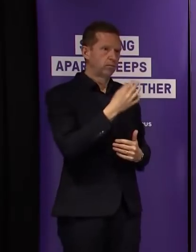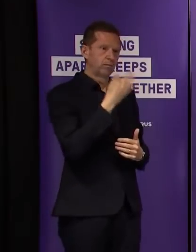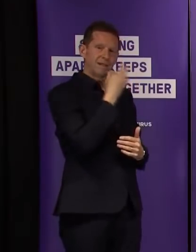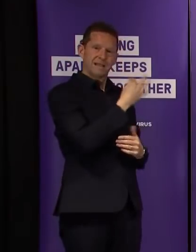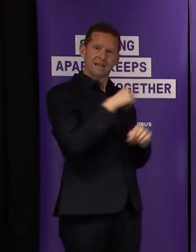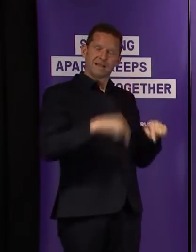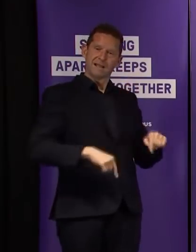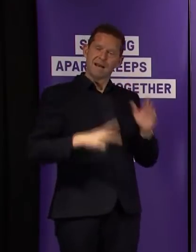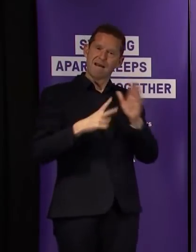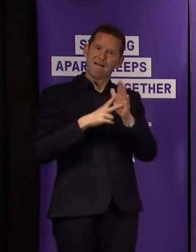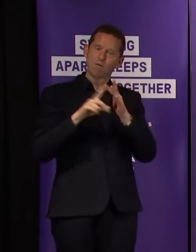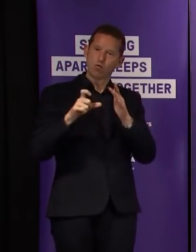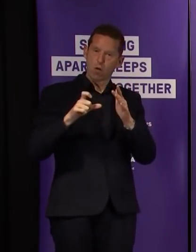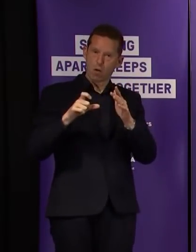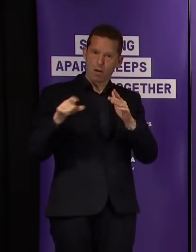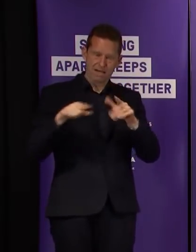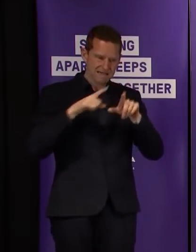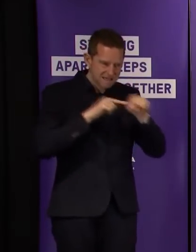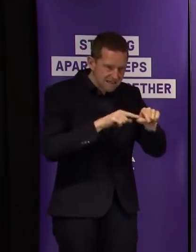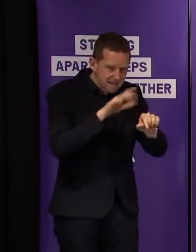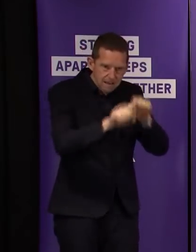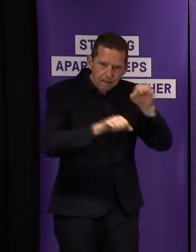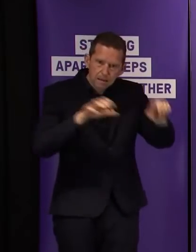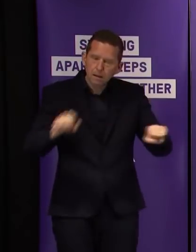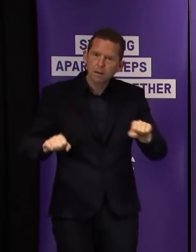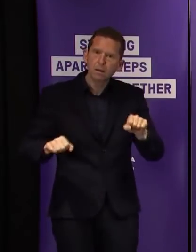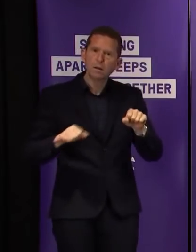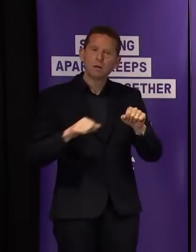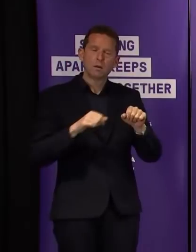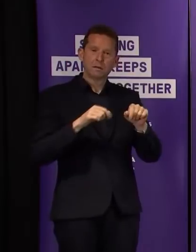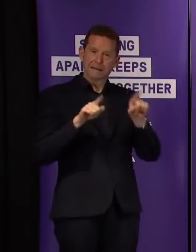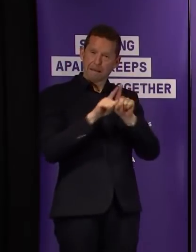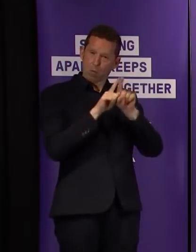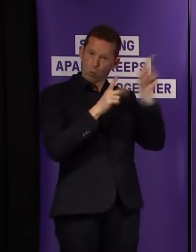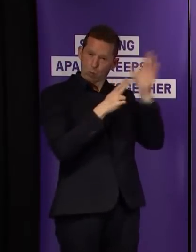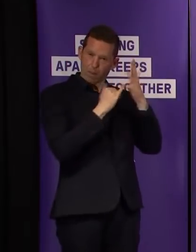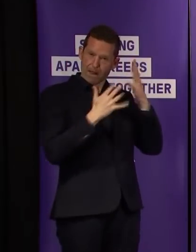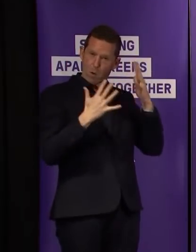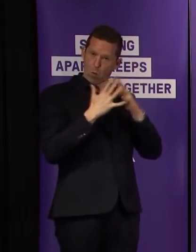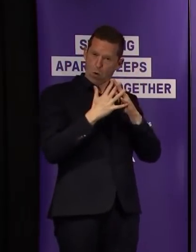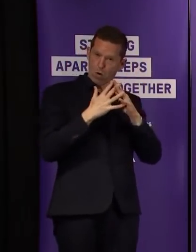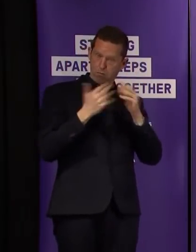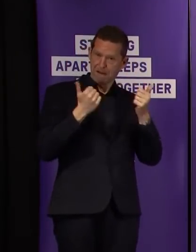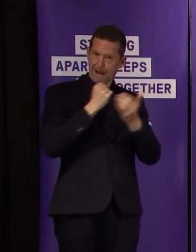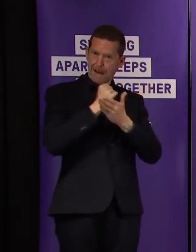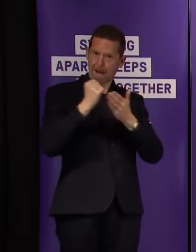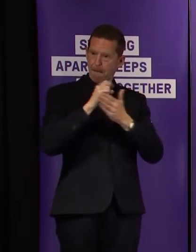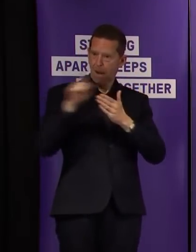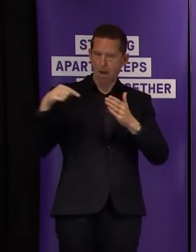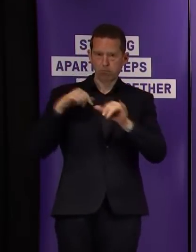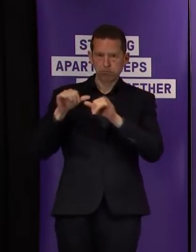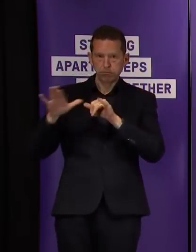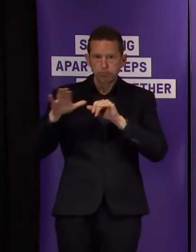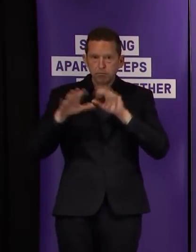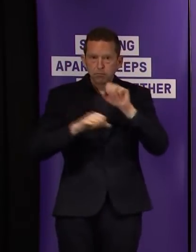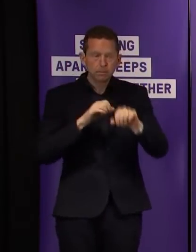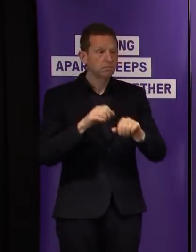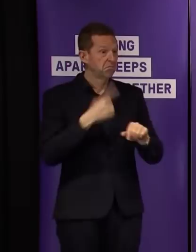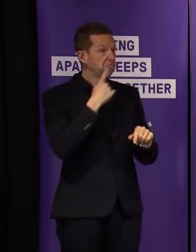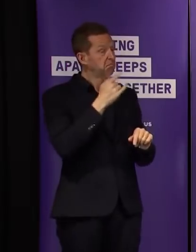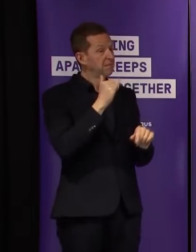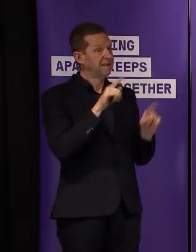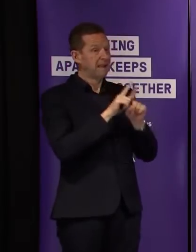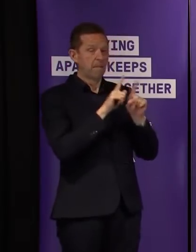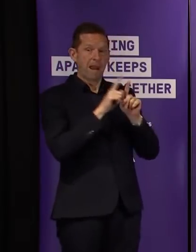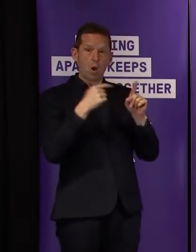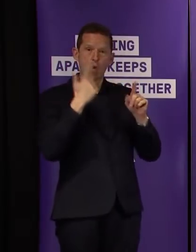is on the same level as New South Wales? I think it most likely exceeds it in terms of the numbers, and our performance is equal to it. So